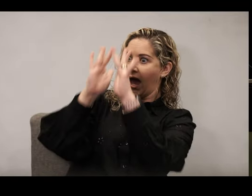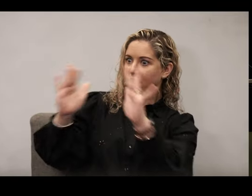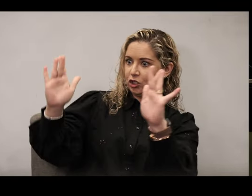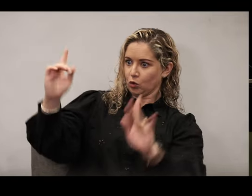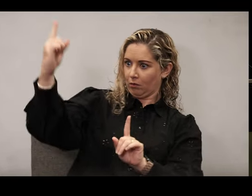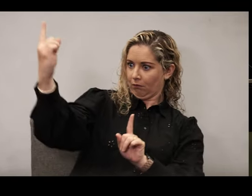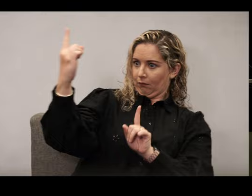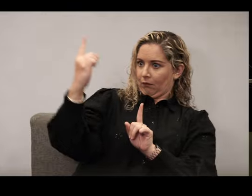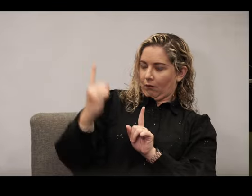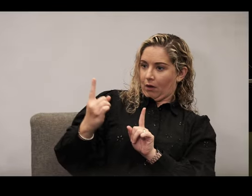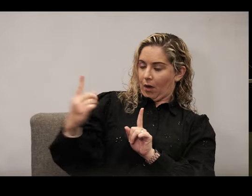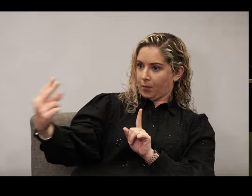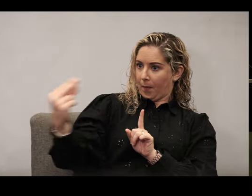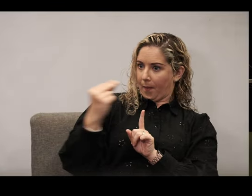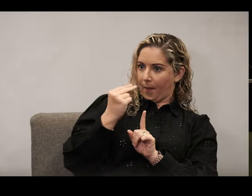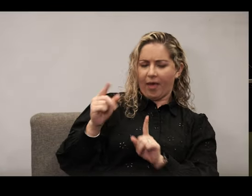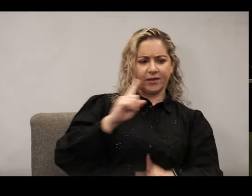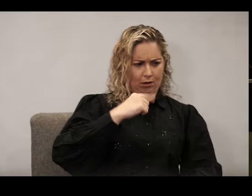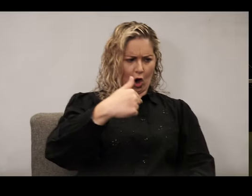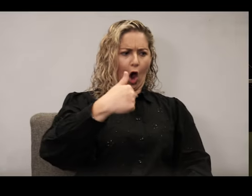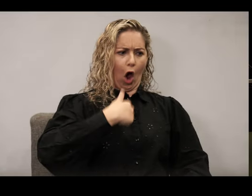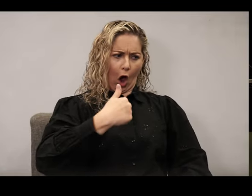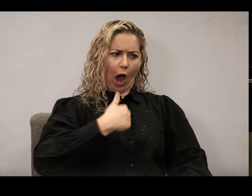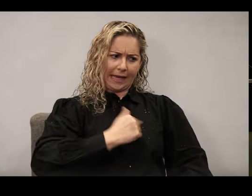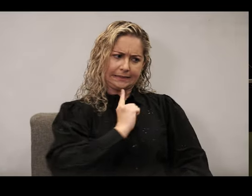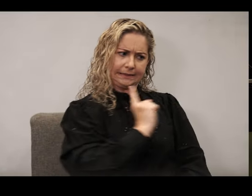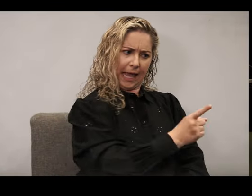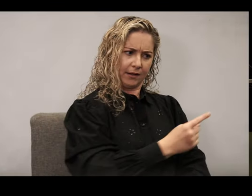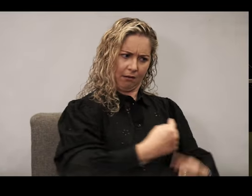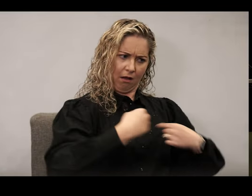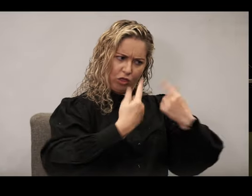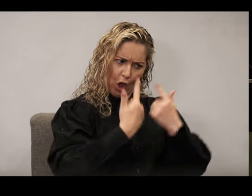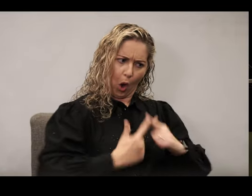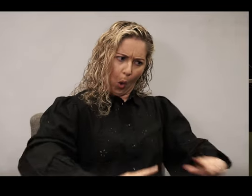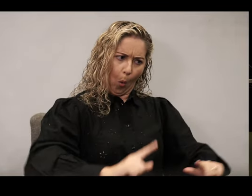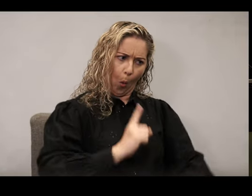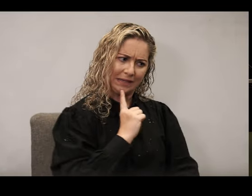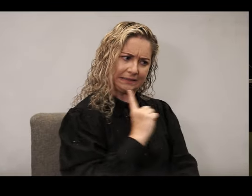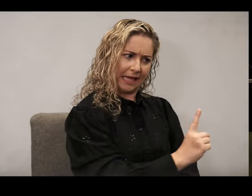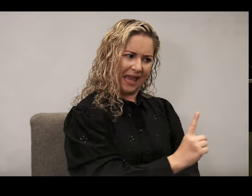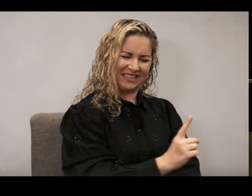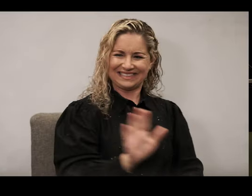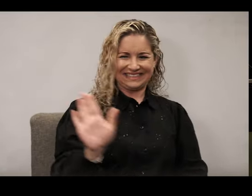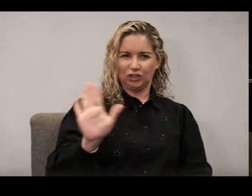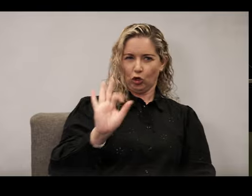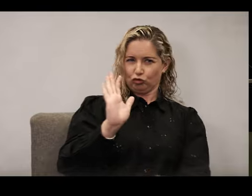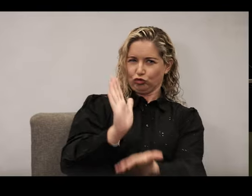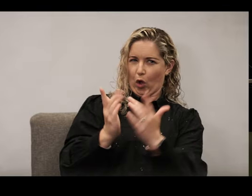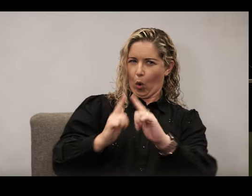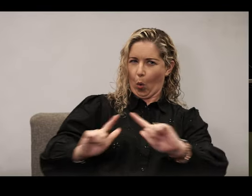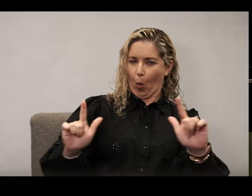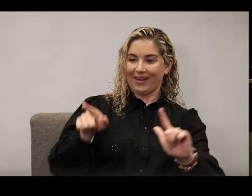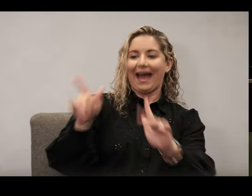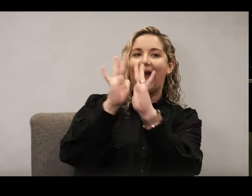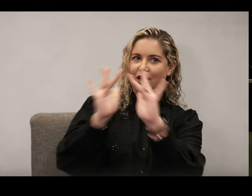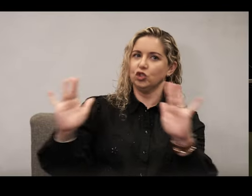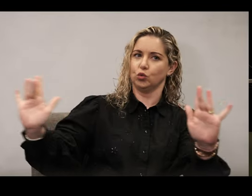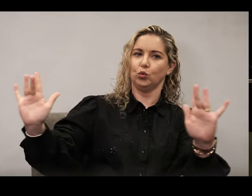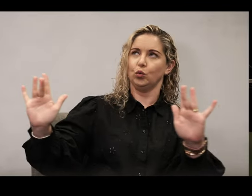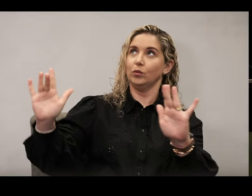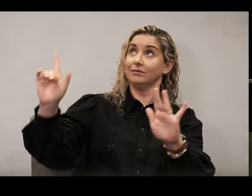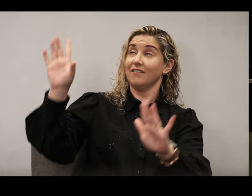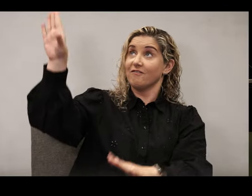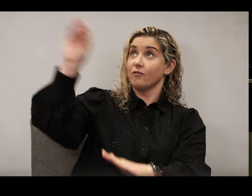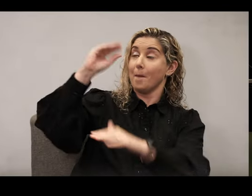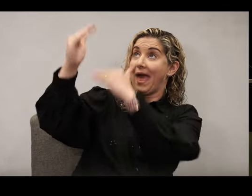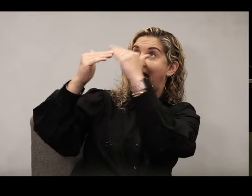directly from God that it can say, the Lord said. But it's the angel speaking, the person speaking. The angel is not God, but they